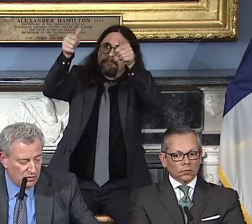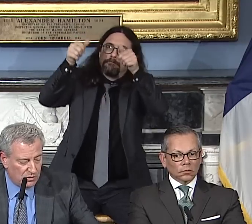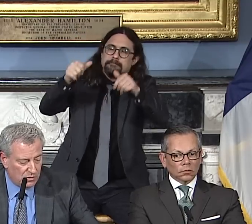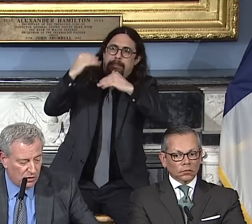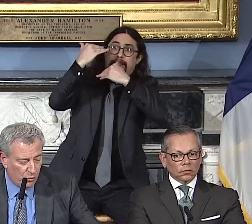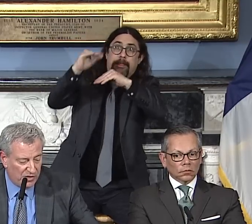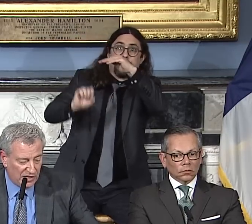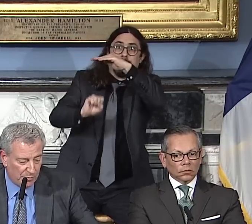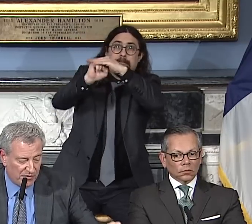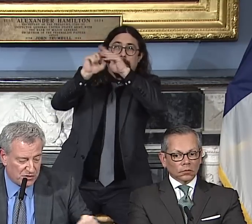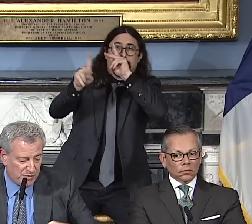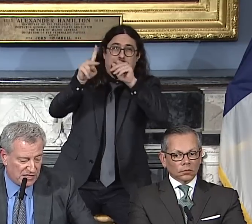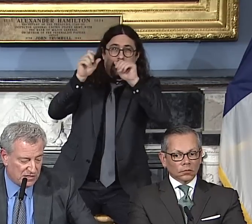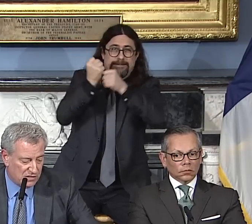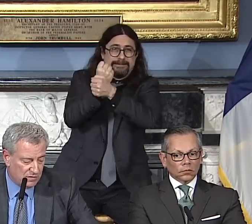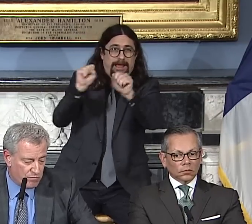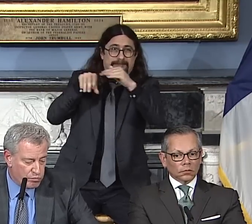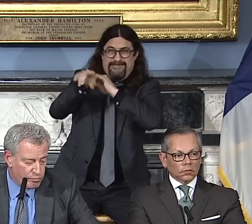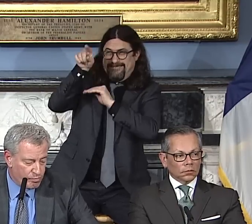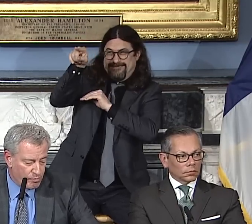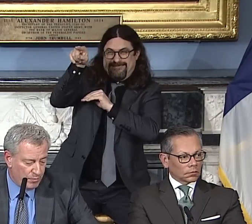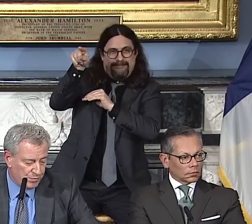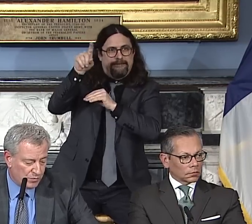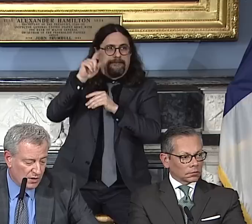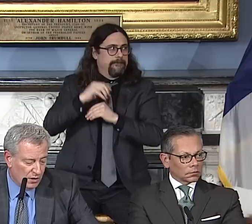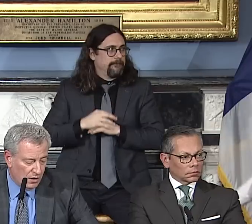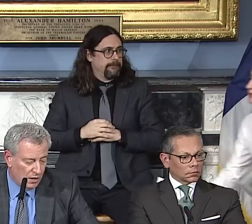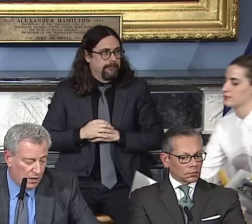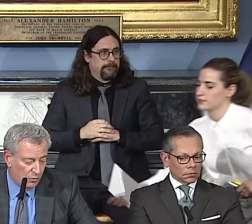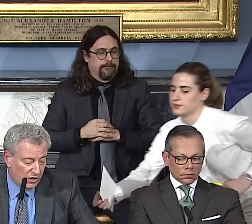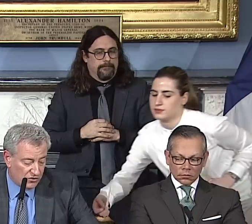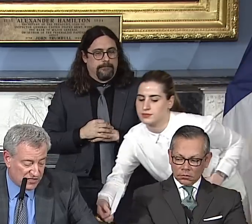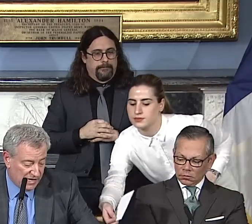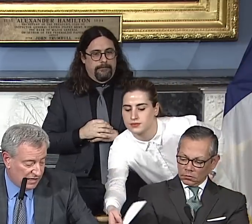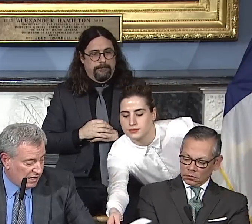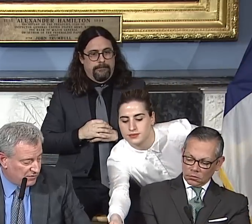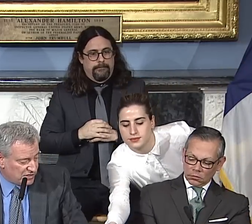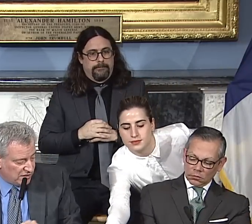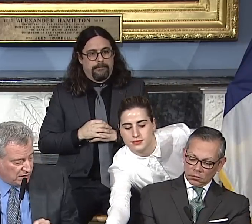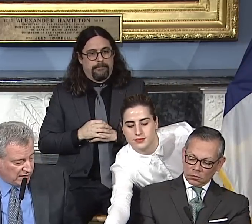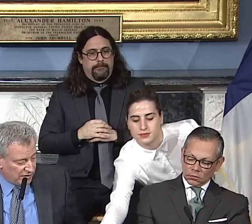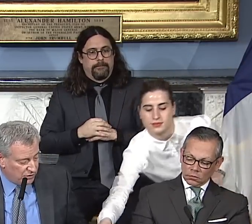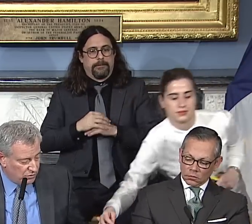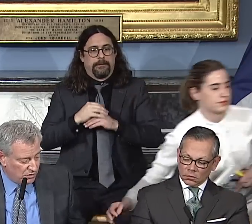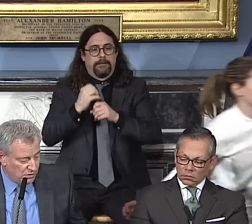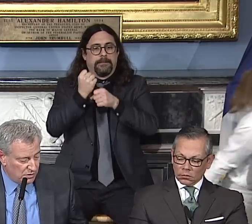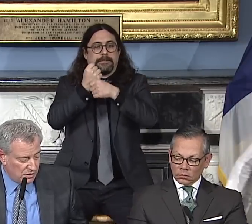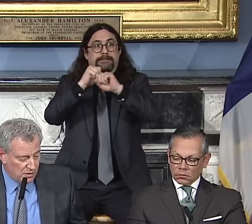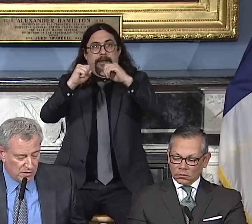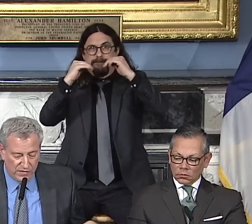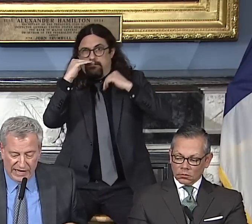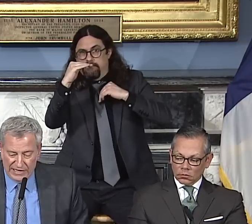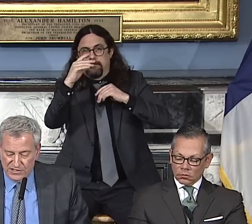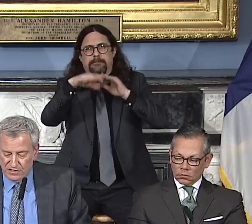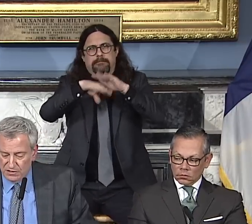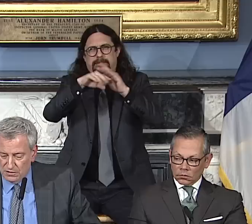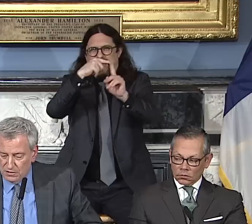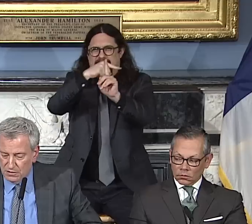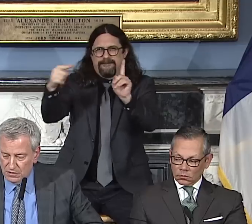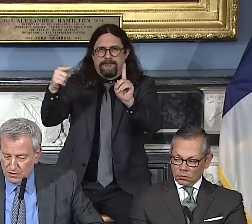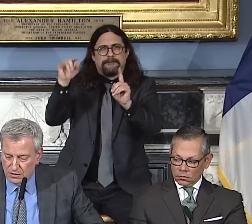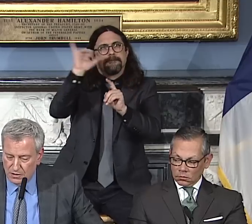effective opening up of those spaces. We understand, obviously, thank you,